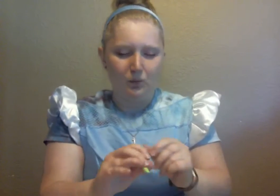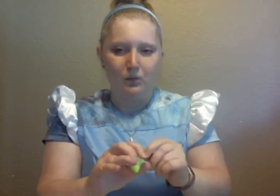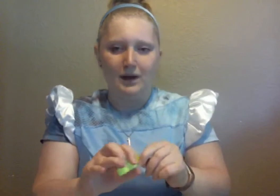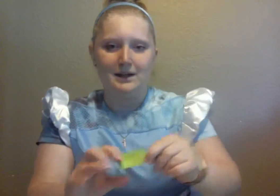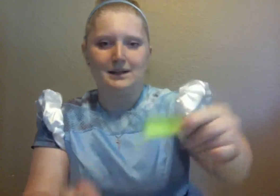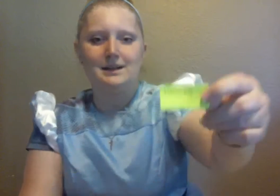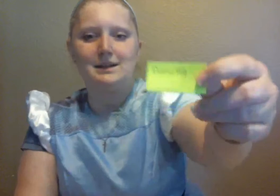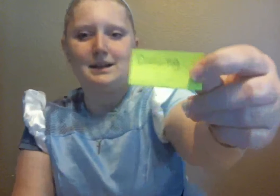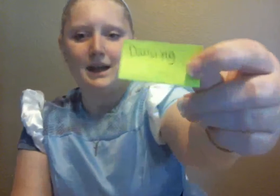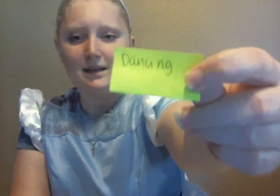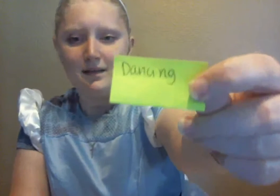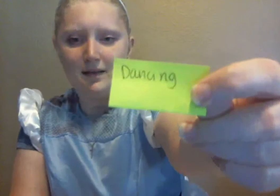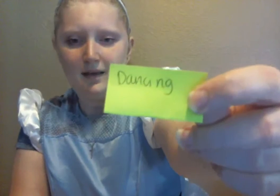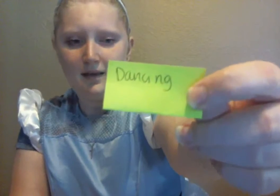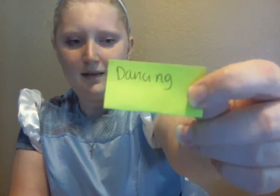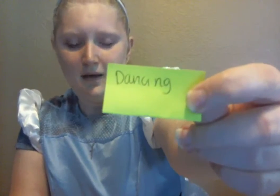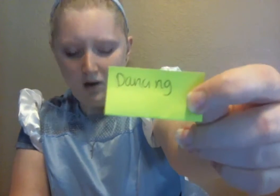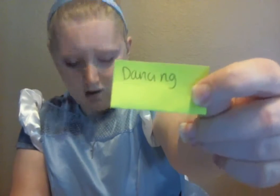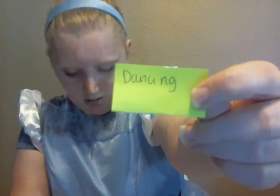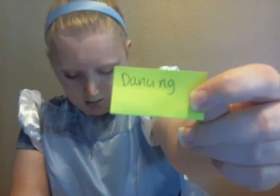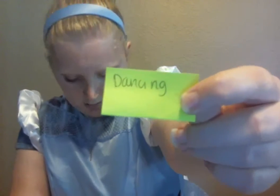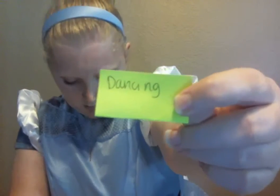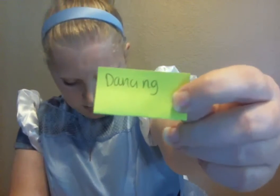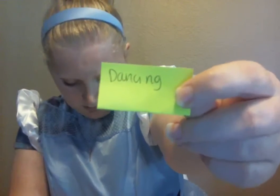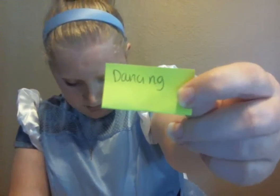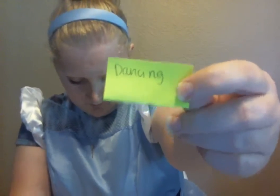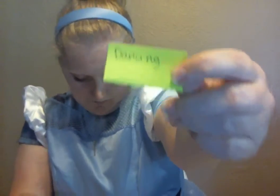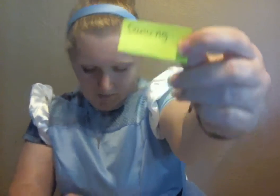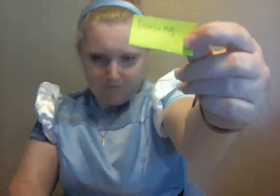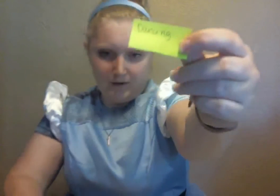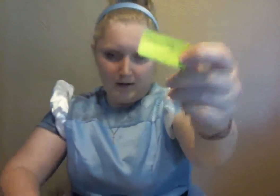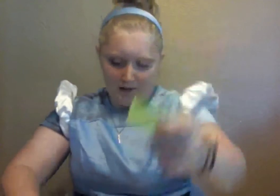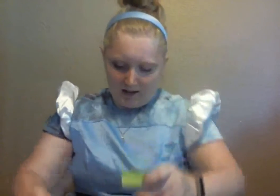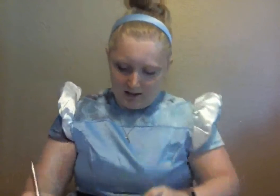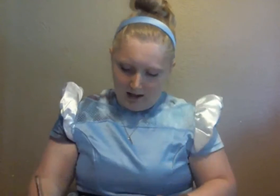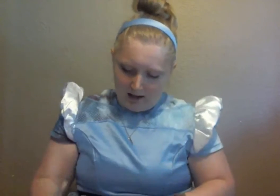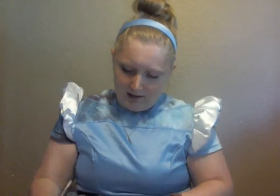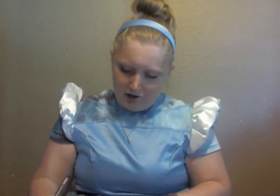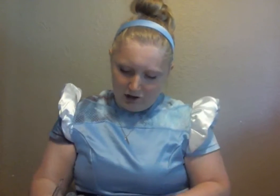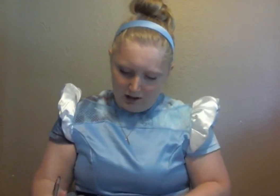Ooh, dancing is our verb ending in ing.